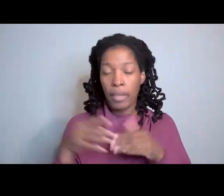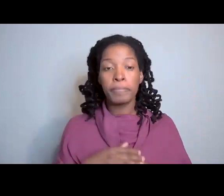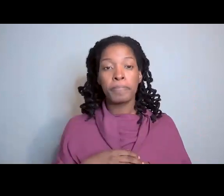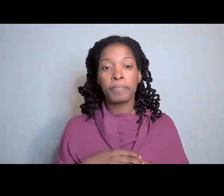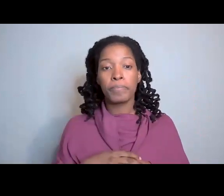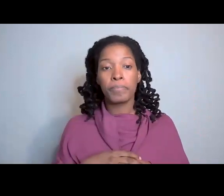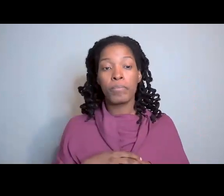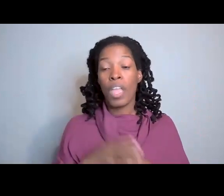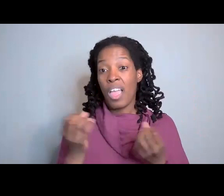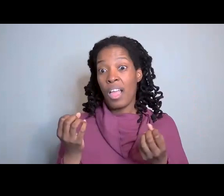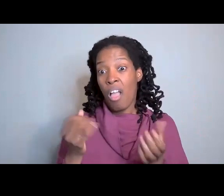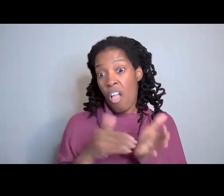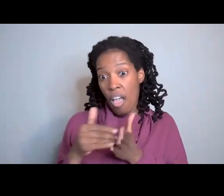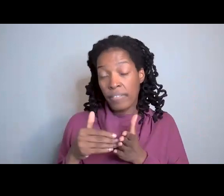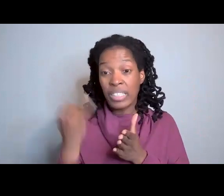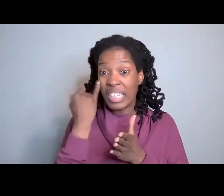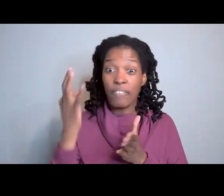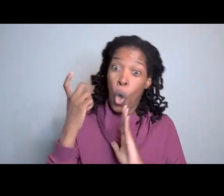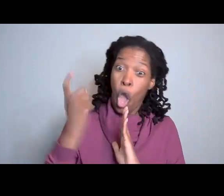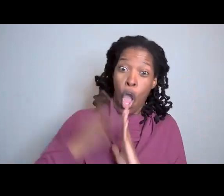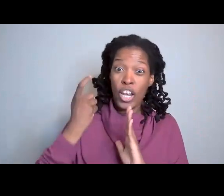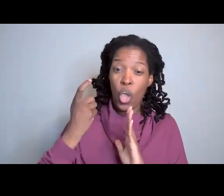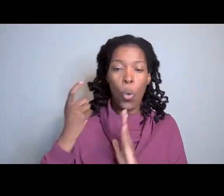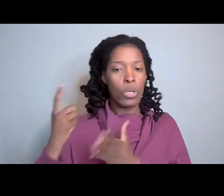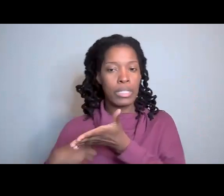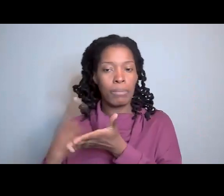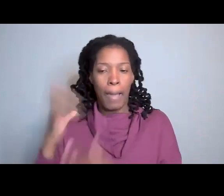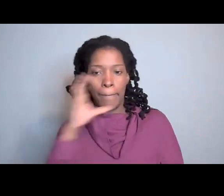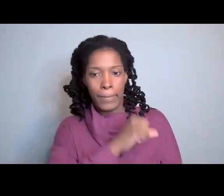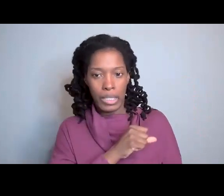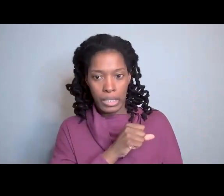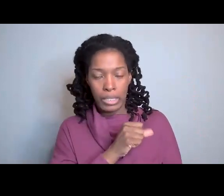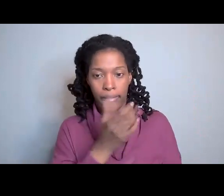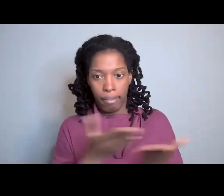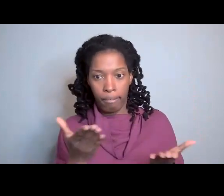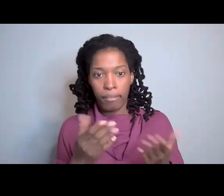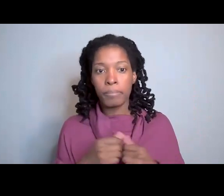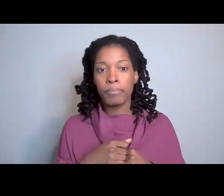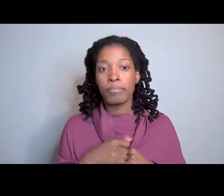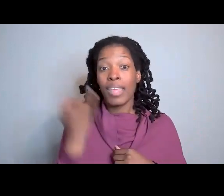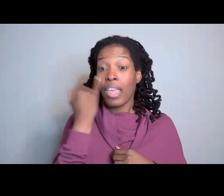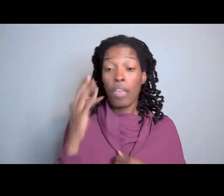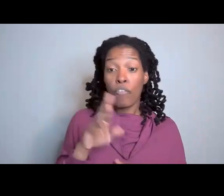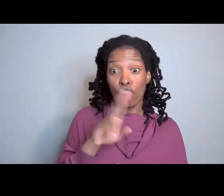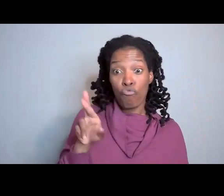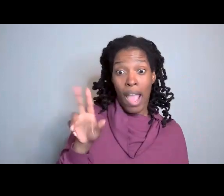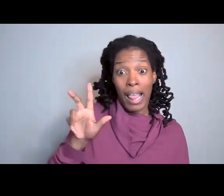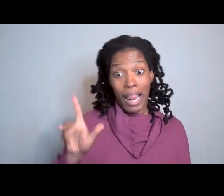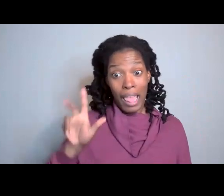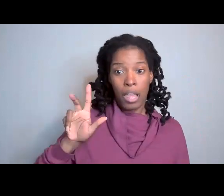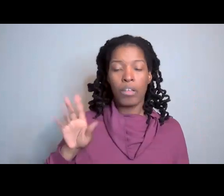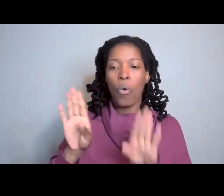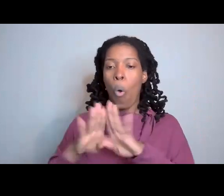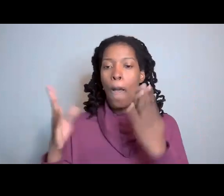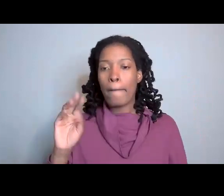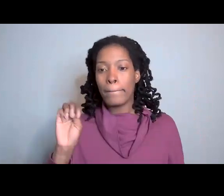you're tagging automatically. With a right click or with opening a menu, On selection,